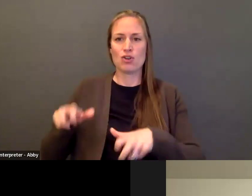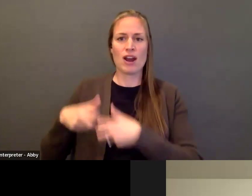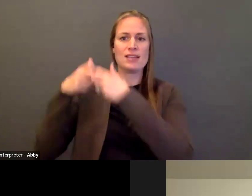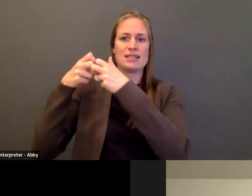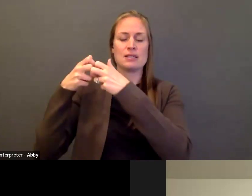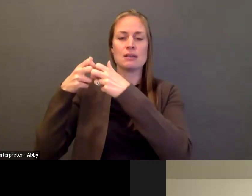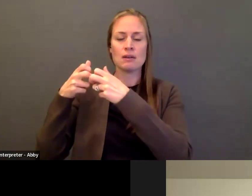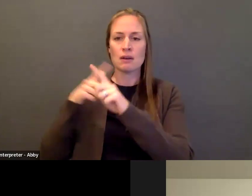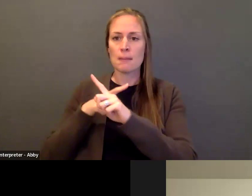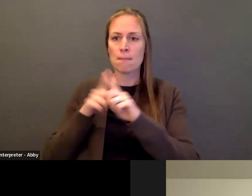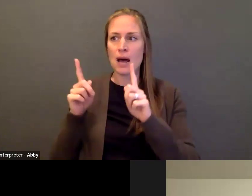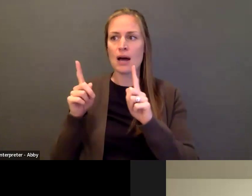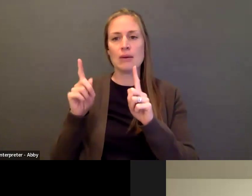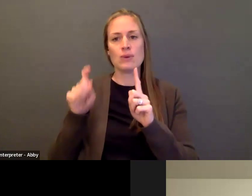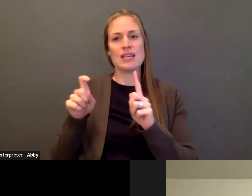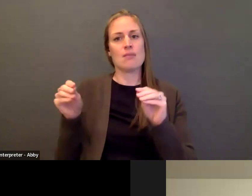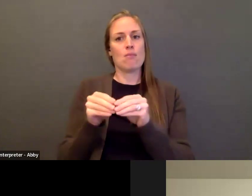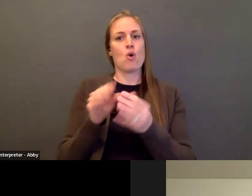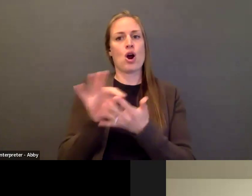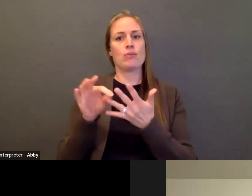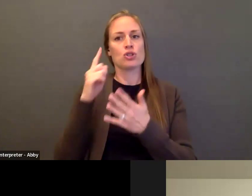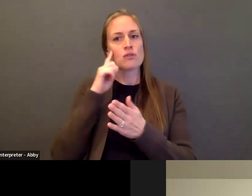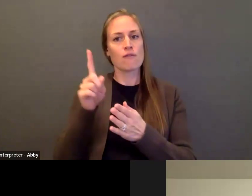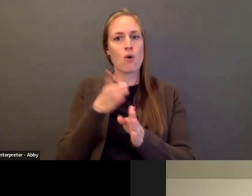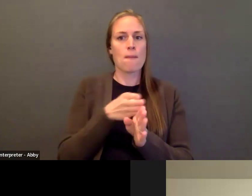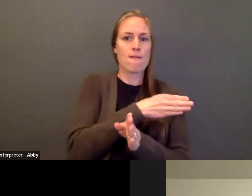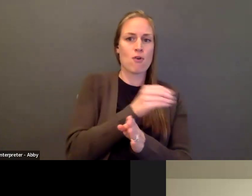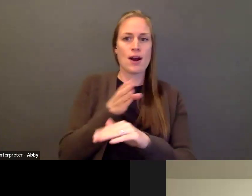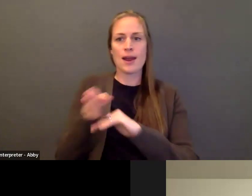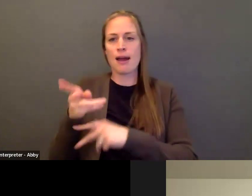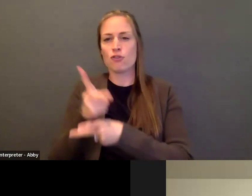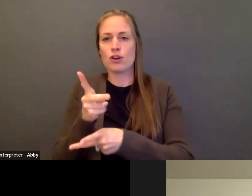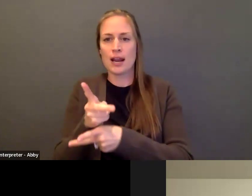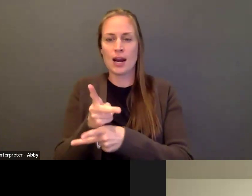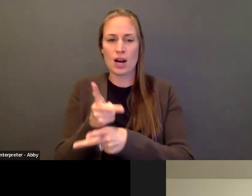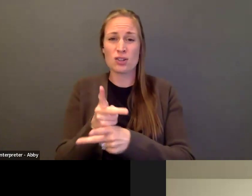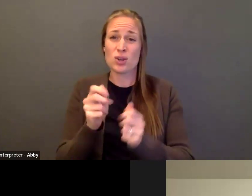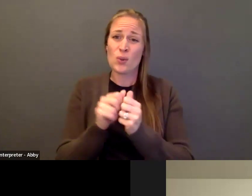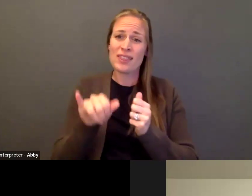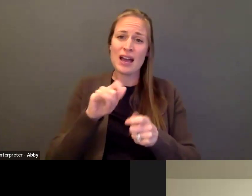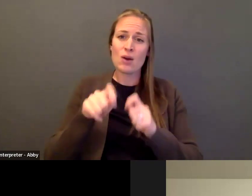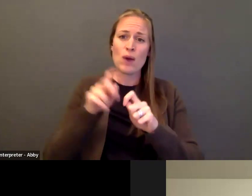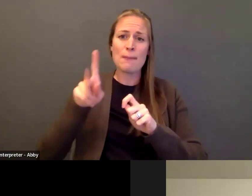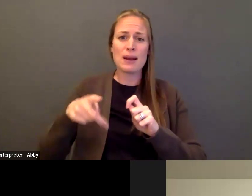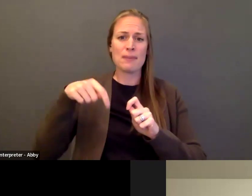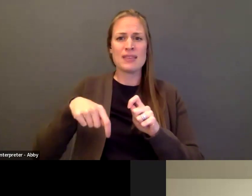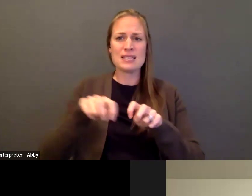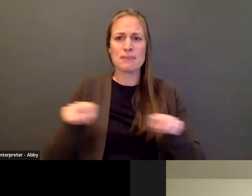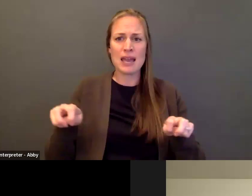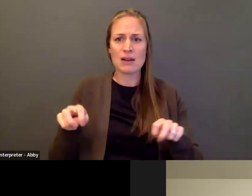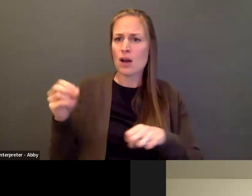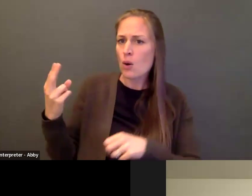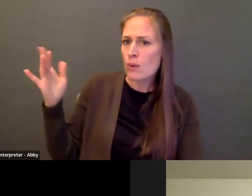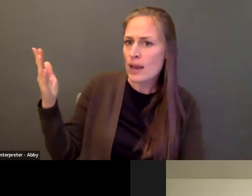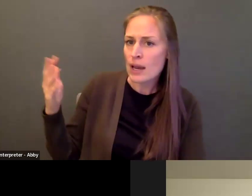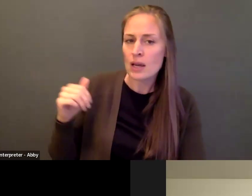that follow-up and that preventative care. So with that, we're gonna wrap up this panel. Thank you again for this brief. We might have a